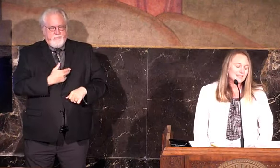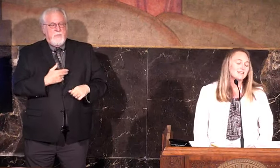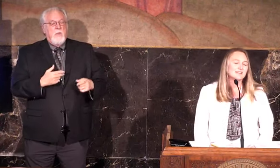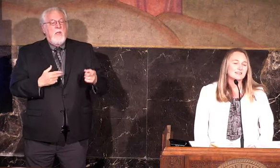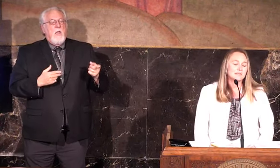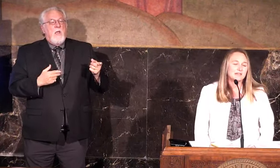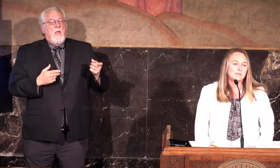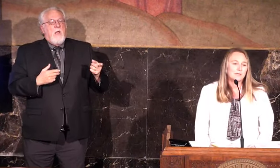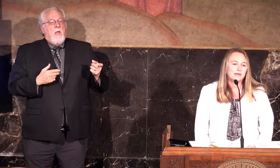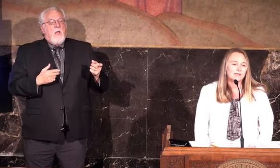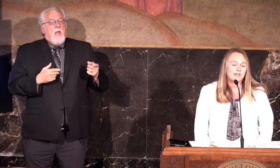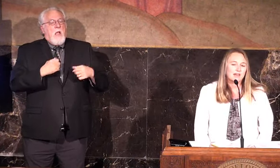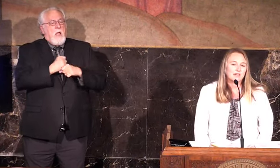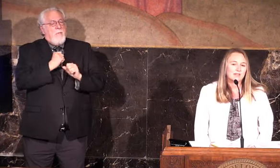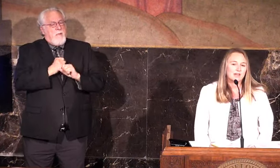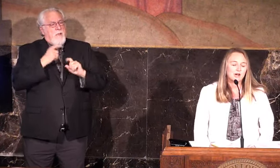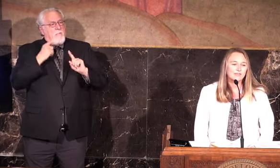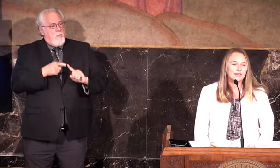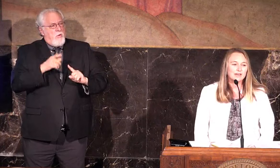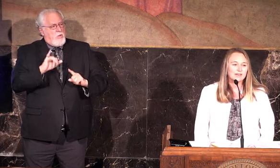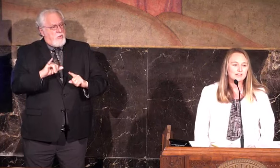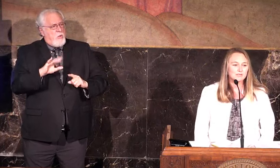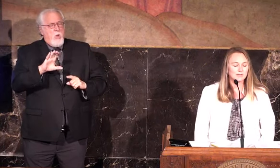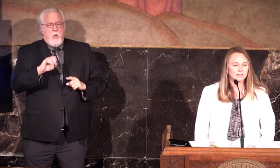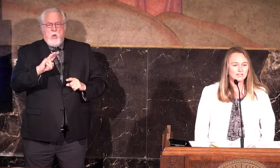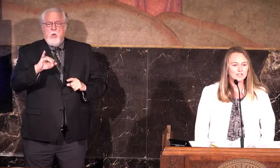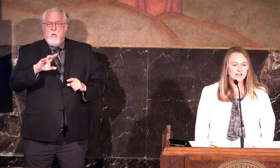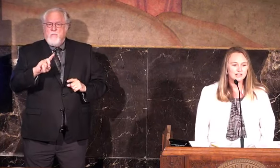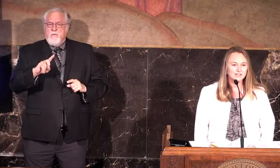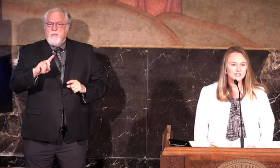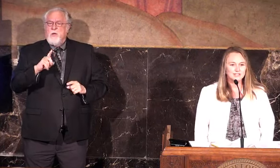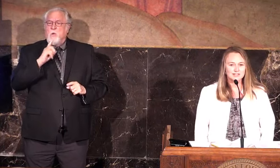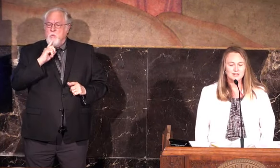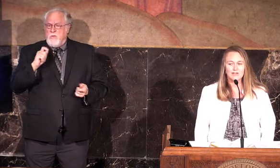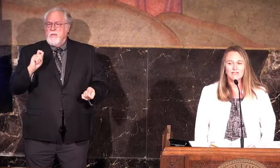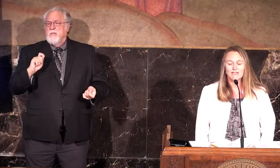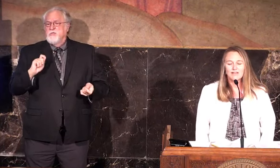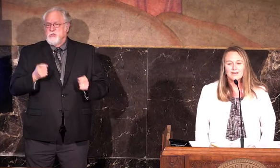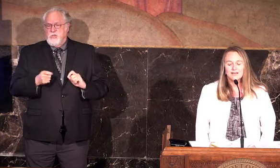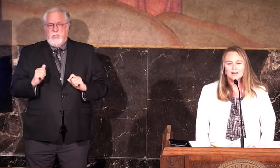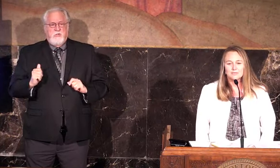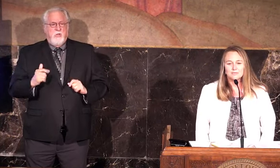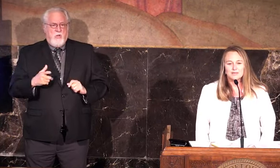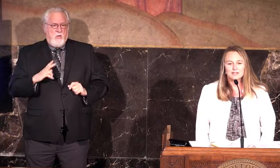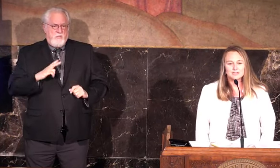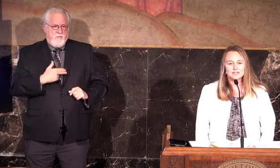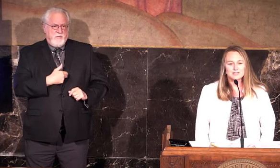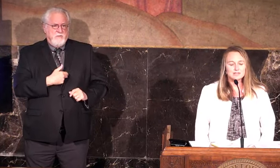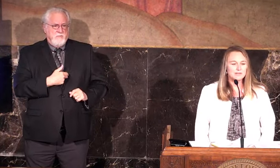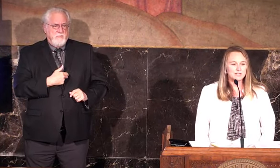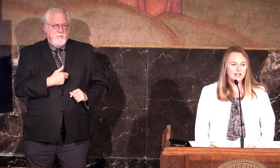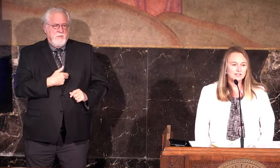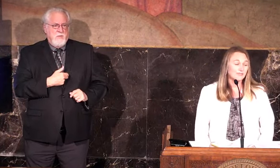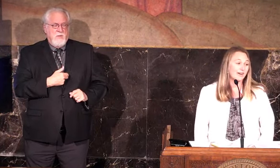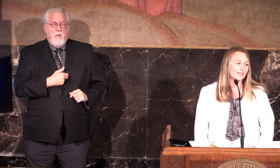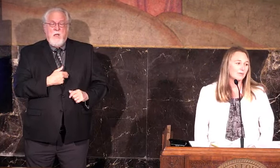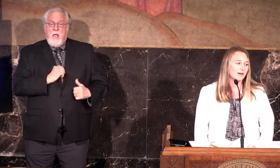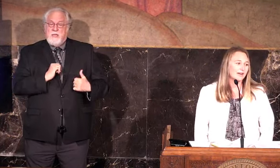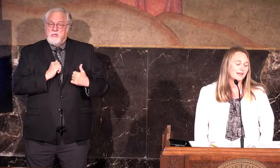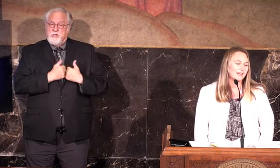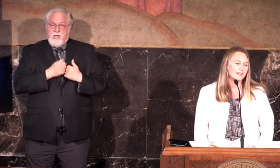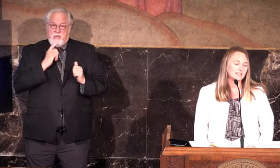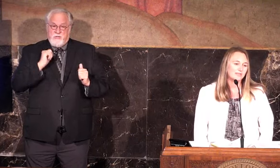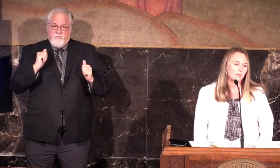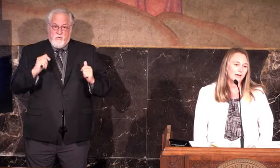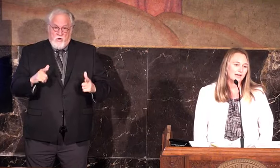I'd like to make the point that COVID has really changed us all. It's been a challenge for